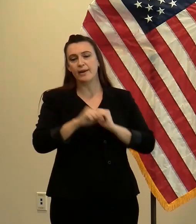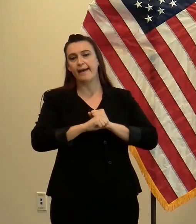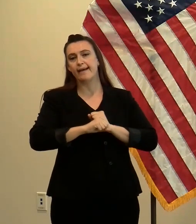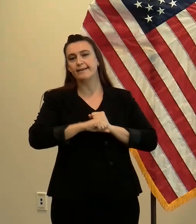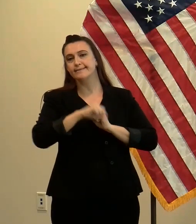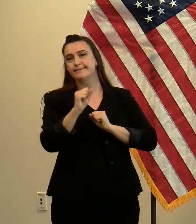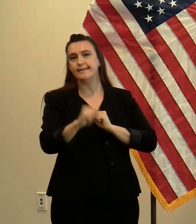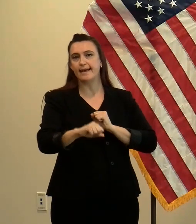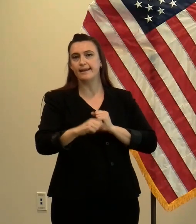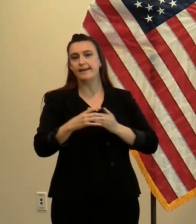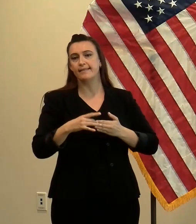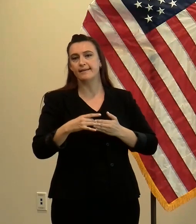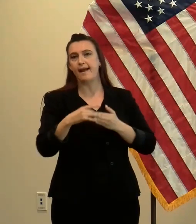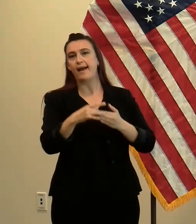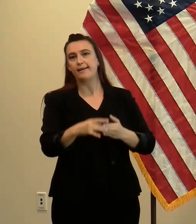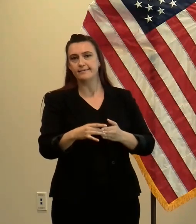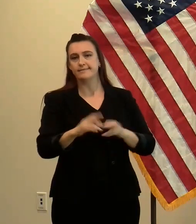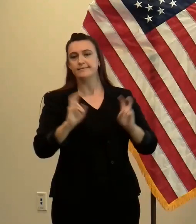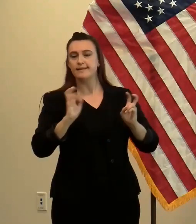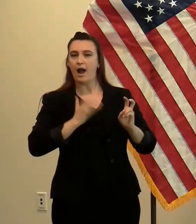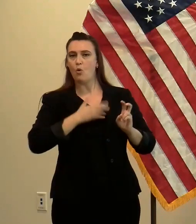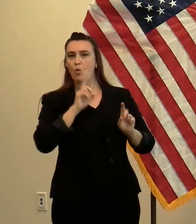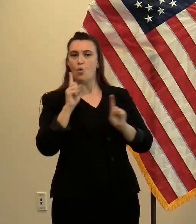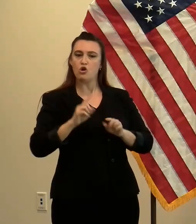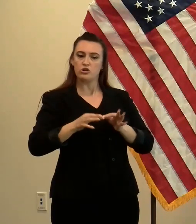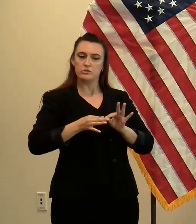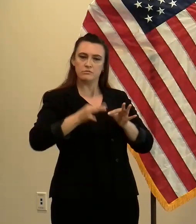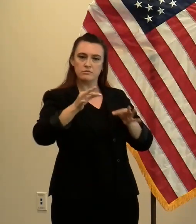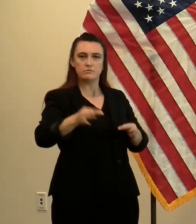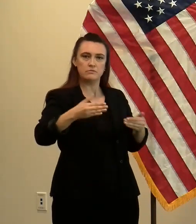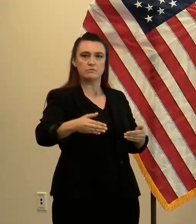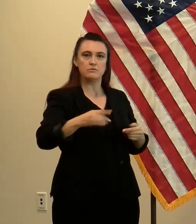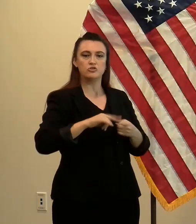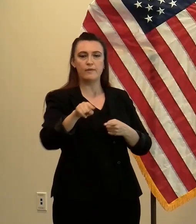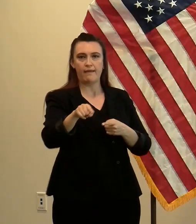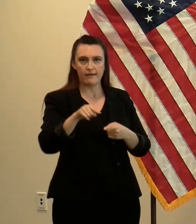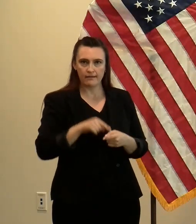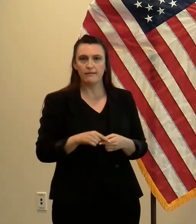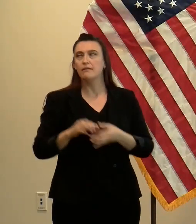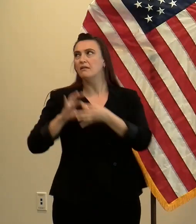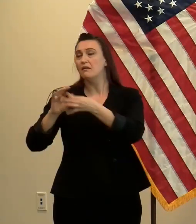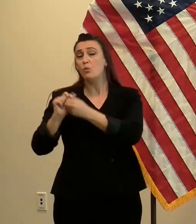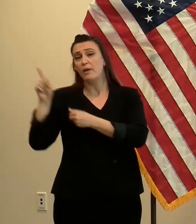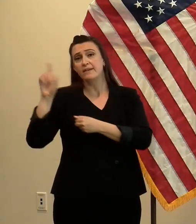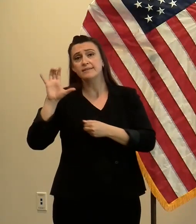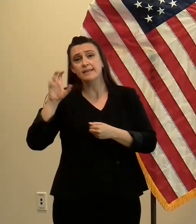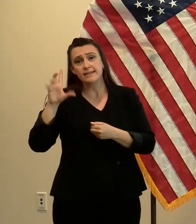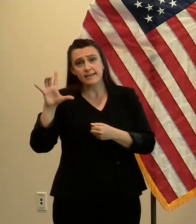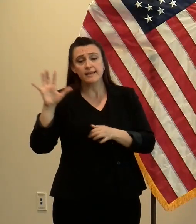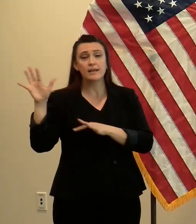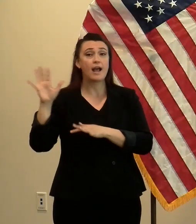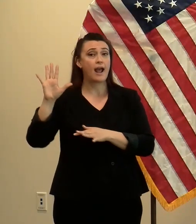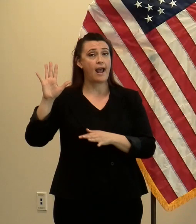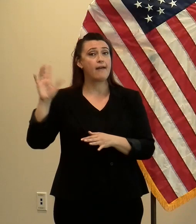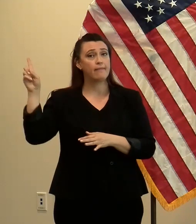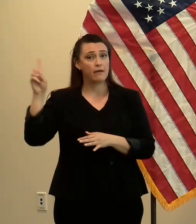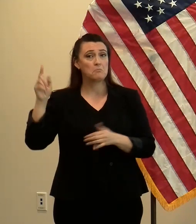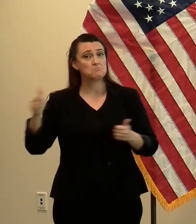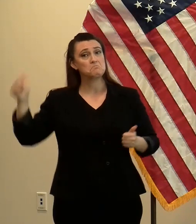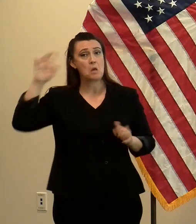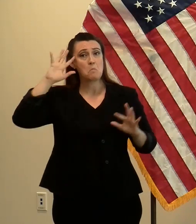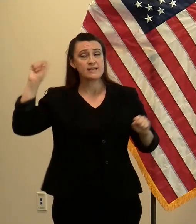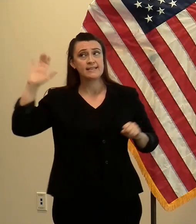extended its guidance to in compliance with the Centers for Disease Control. And that also happened to be the White House guidance at the time.